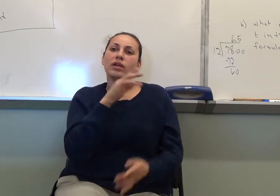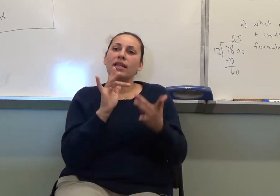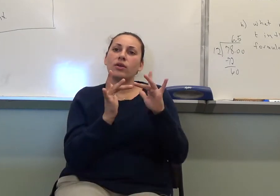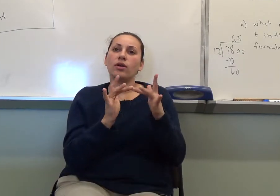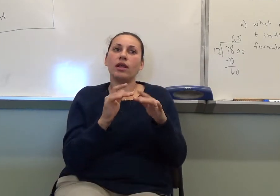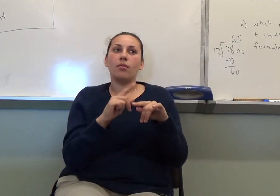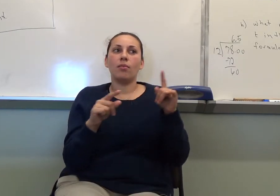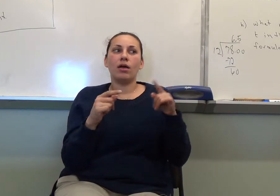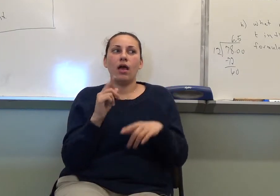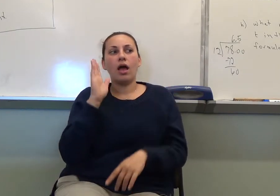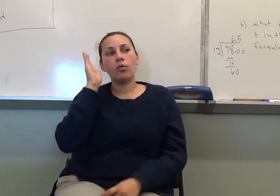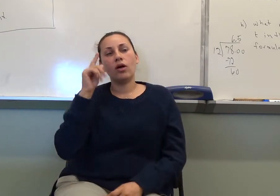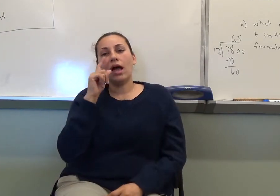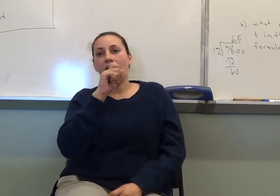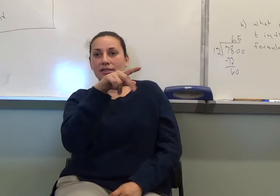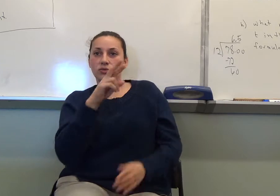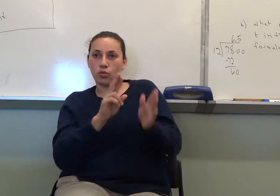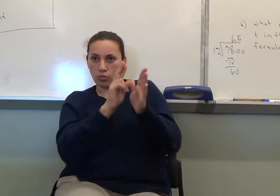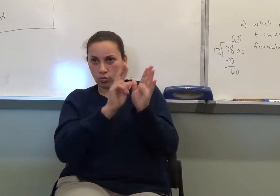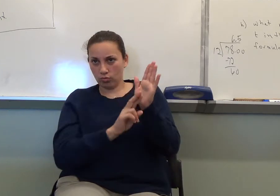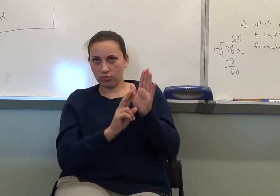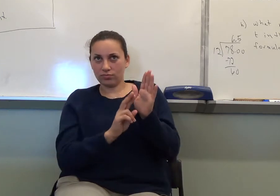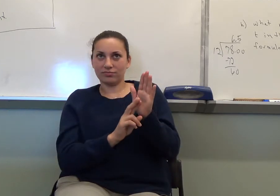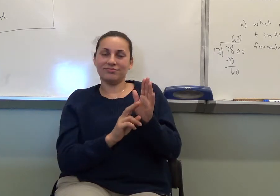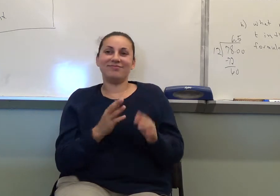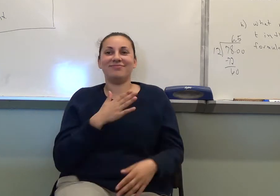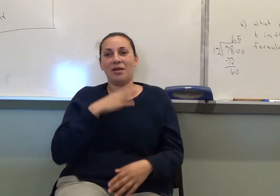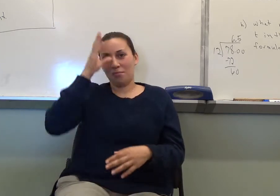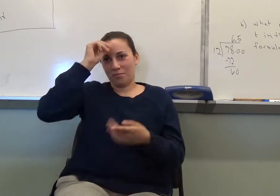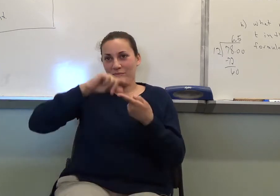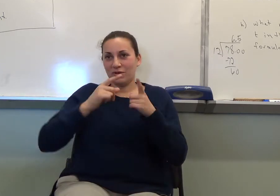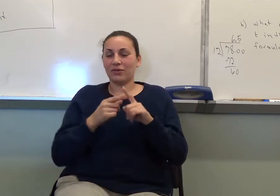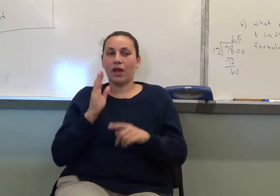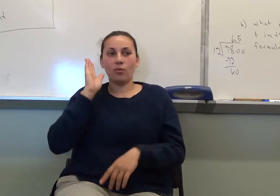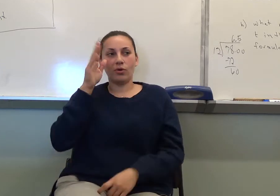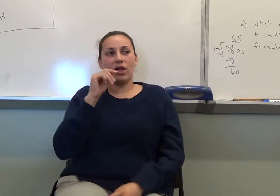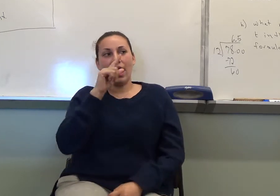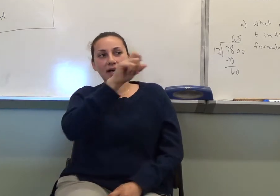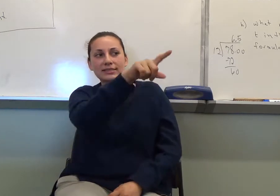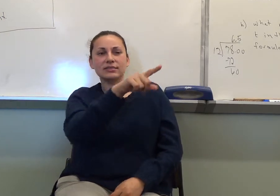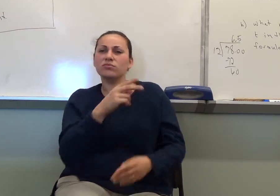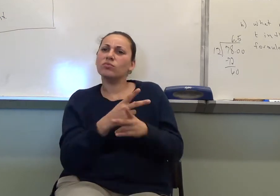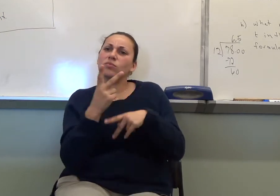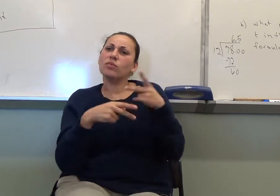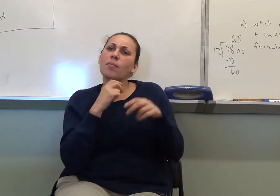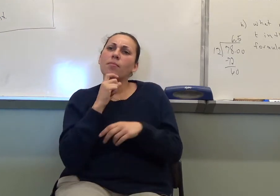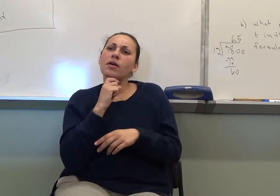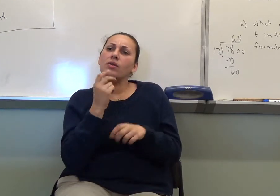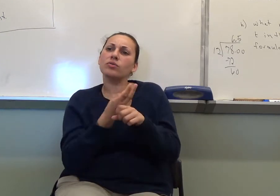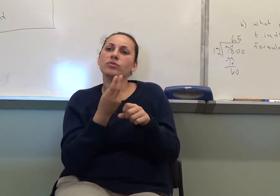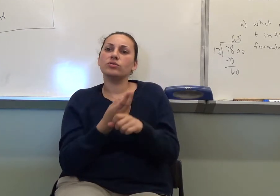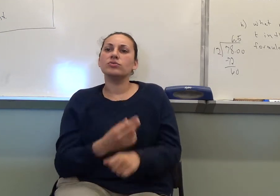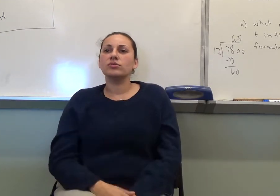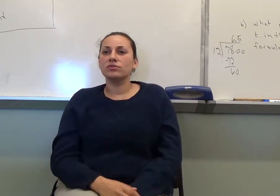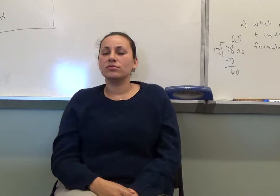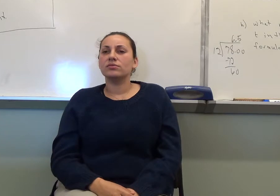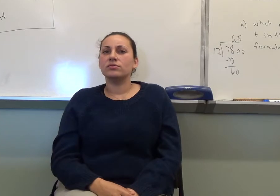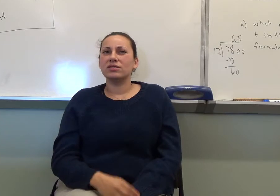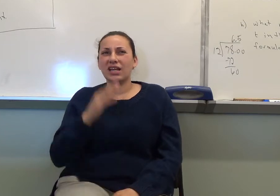formula correctly? Everyone see why these numbers are what they are? Where's the 1.3 come from?